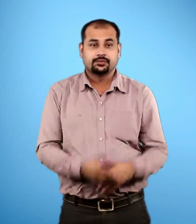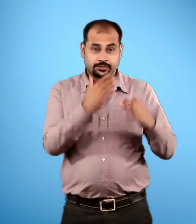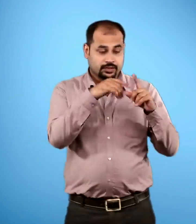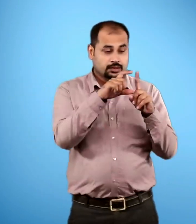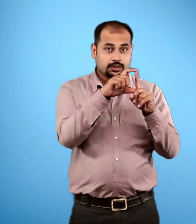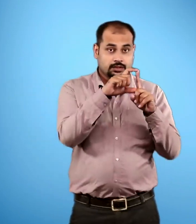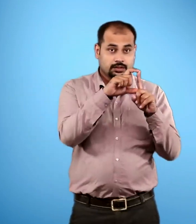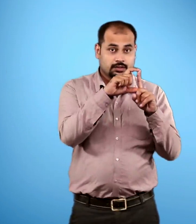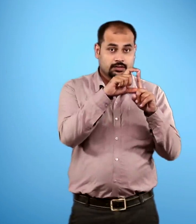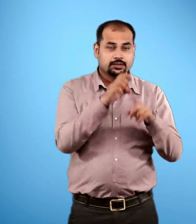D.